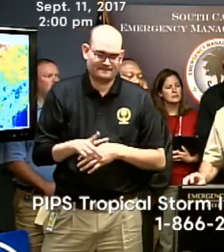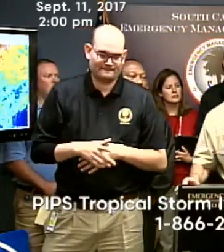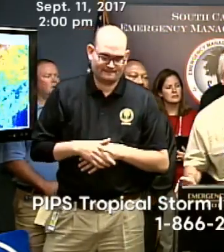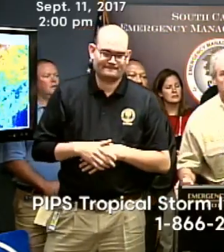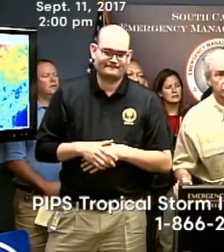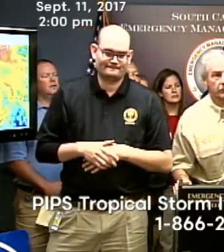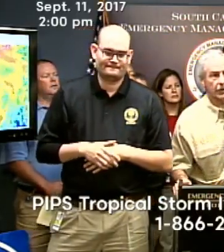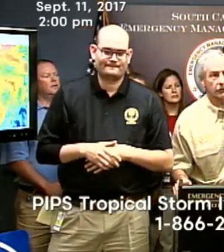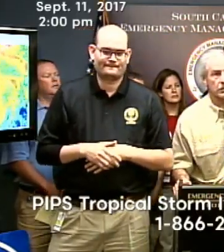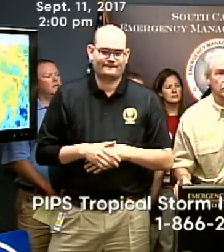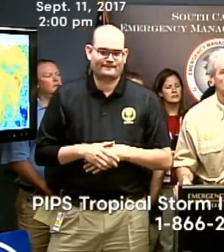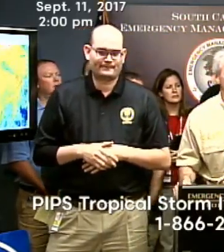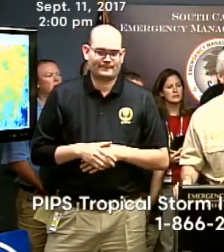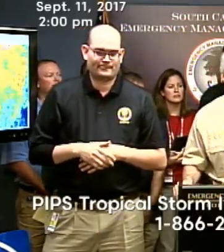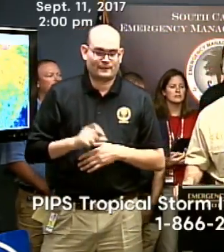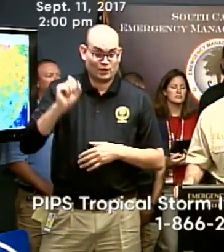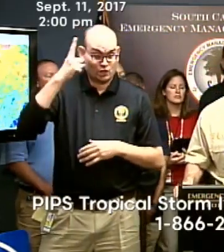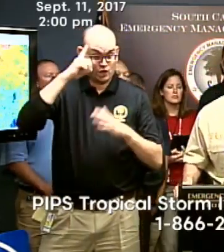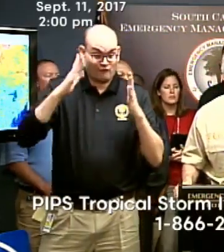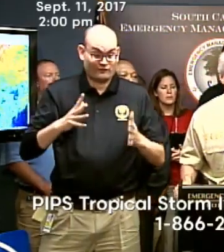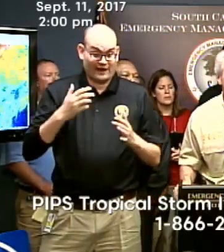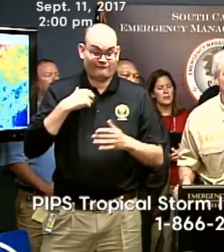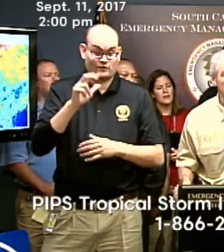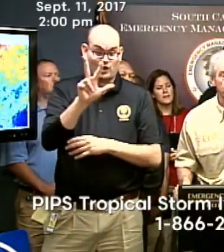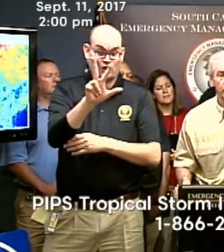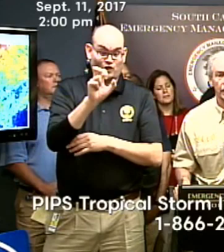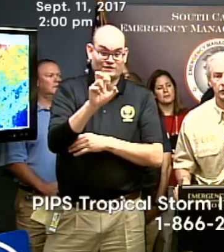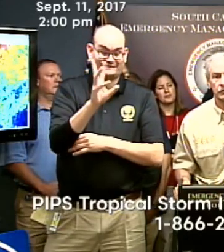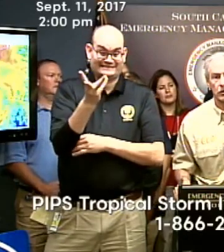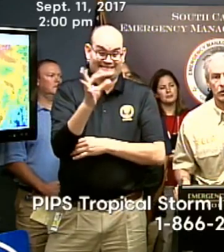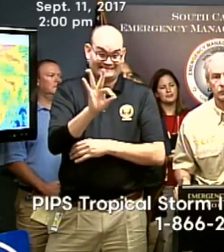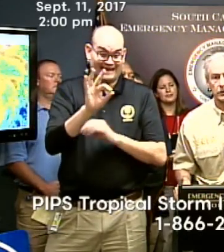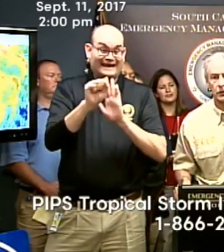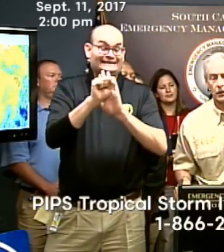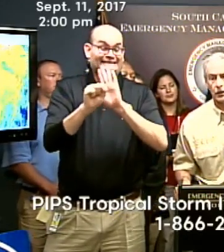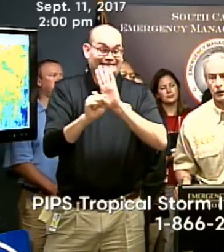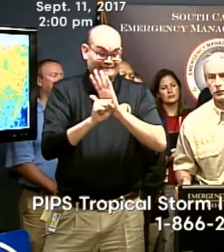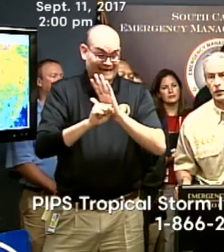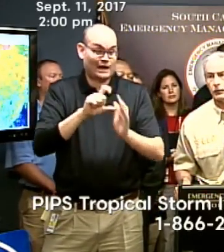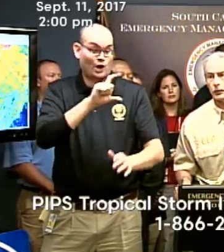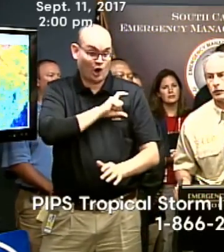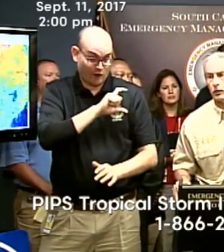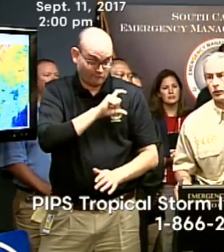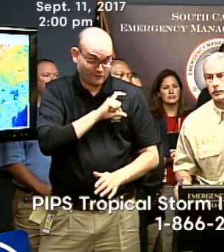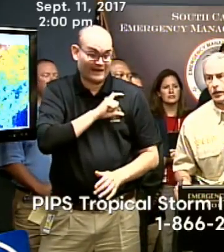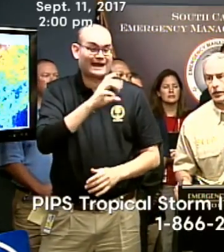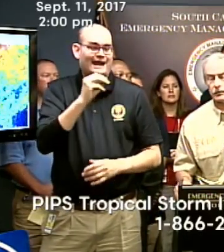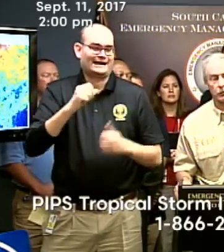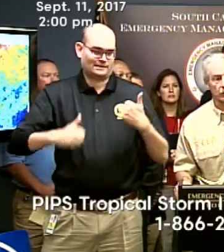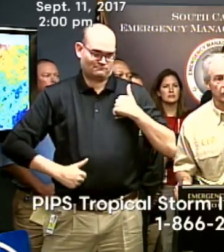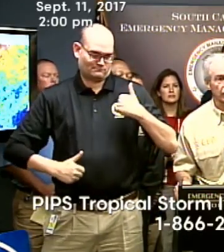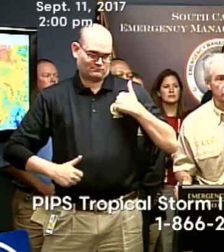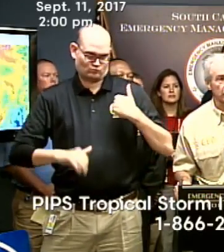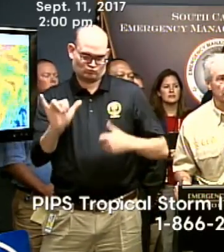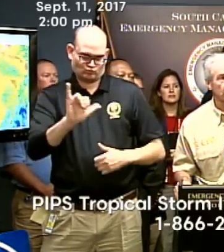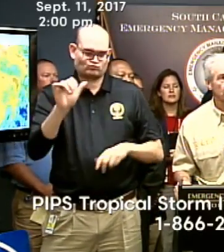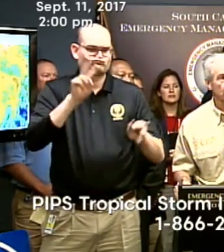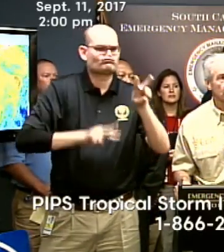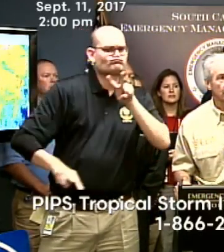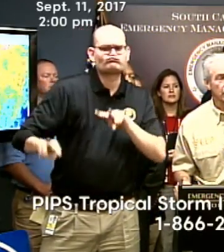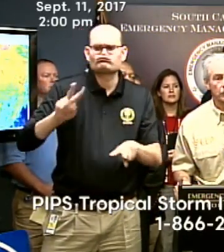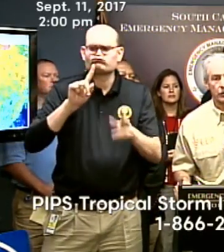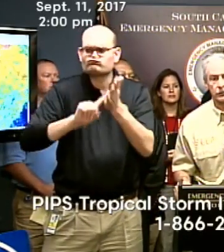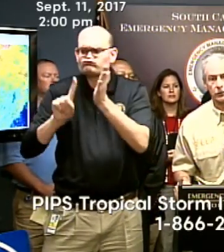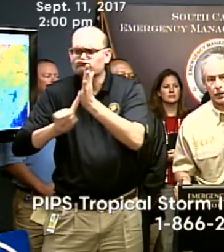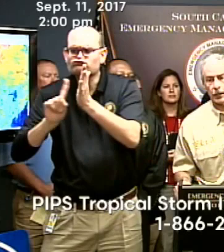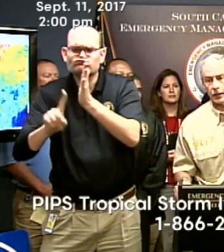As the governor says, we've got 369 state law enforcement and National Guardmen continue to patrol those areas that were evacuated.